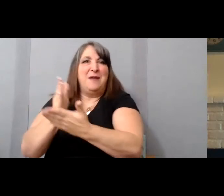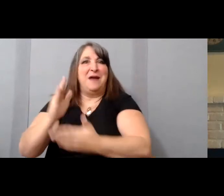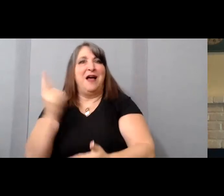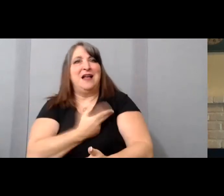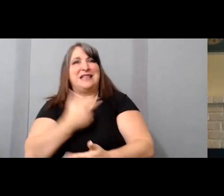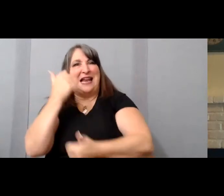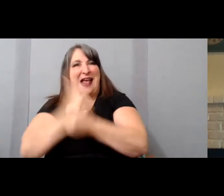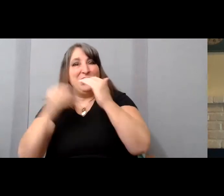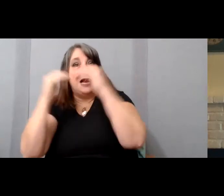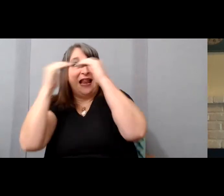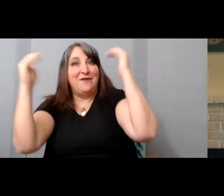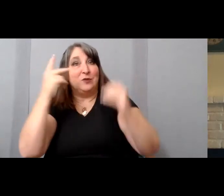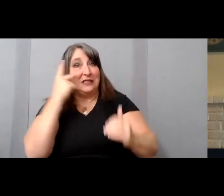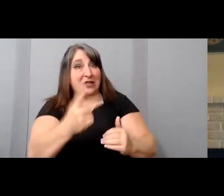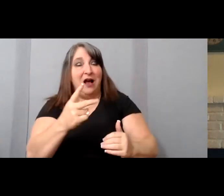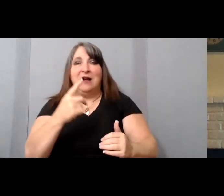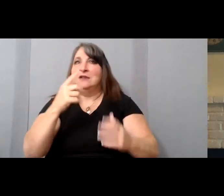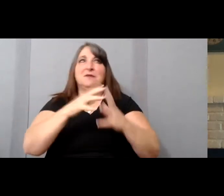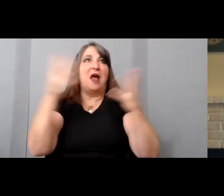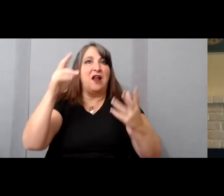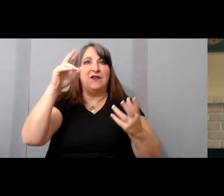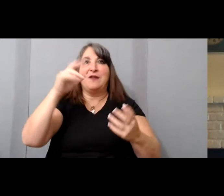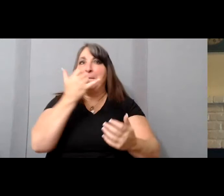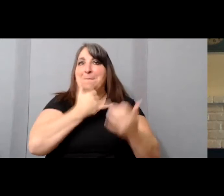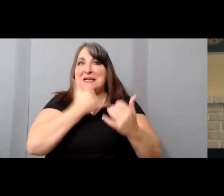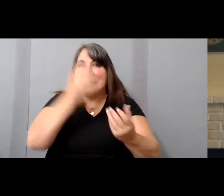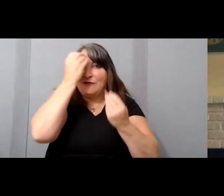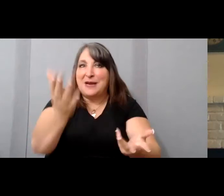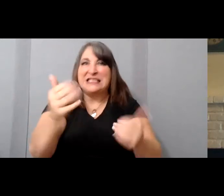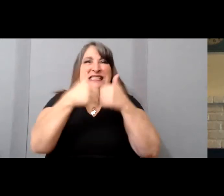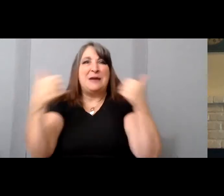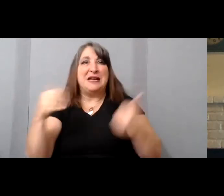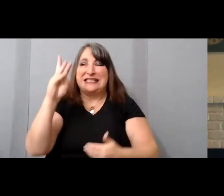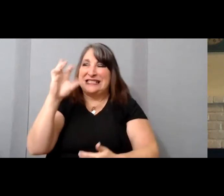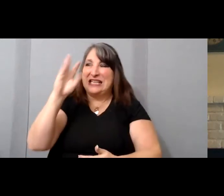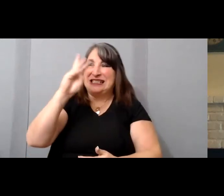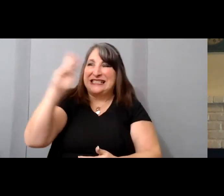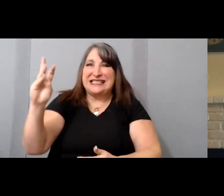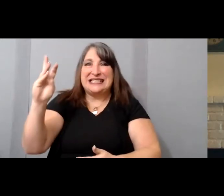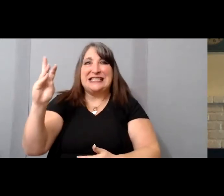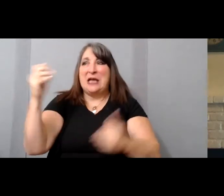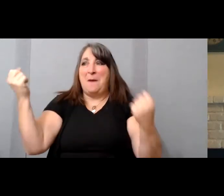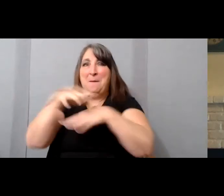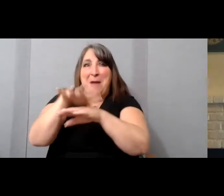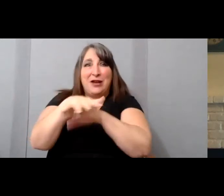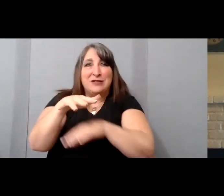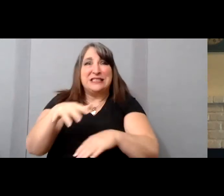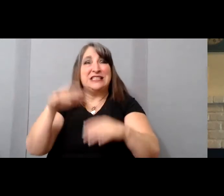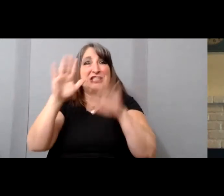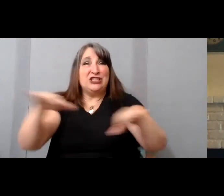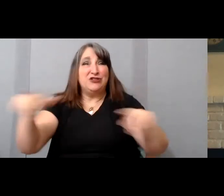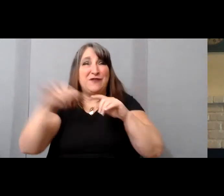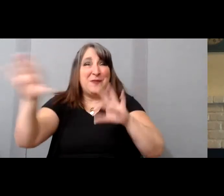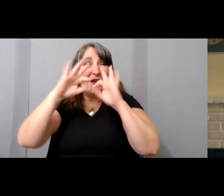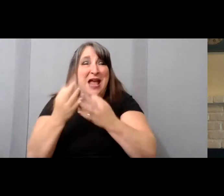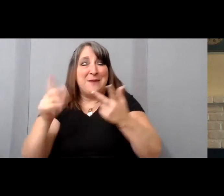these past years when it came to rampant misinformation, the separation of 666 migrant children from their families, voter